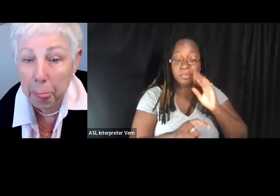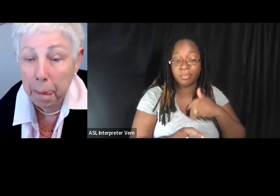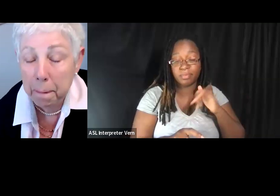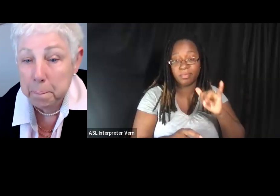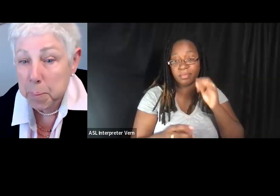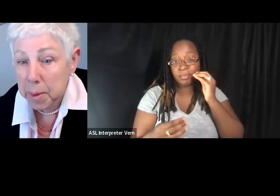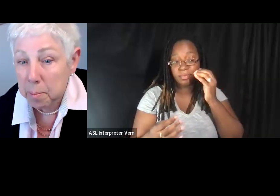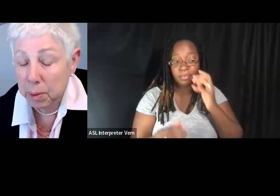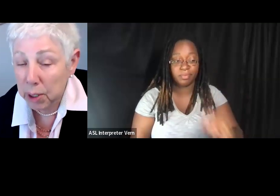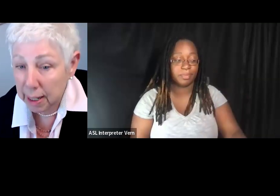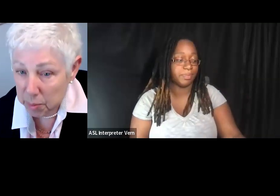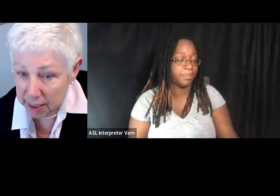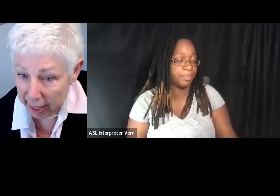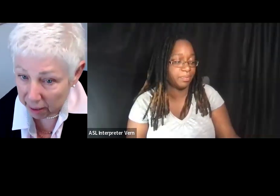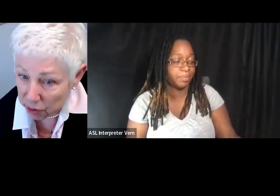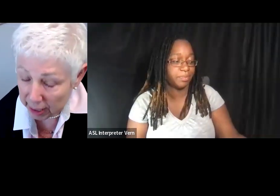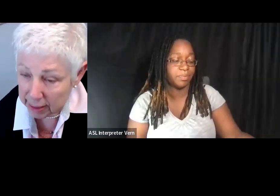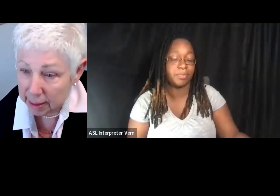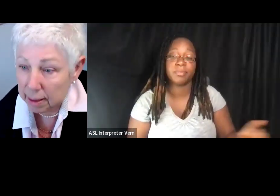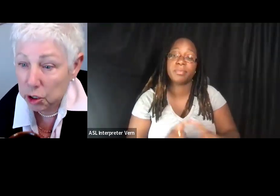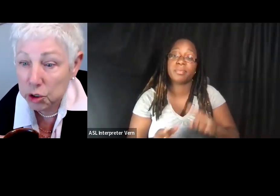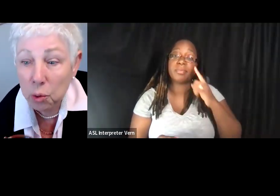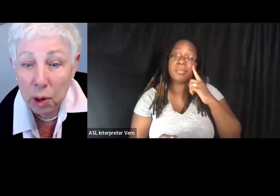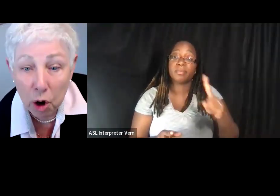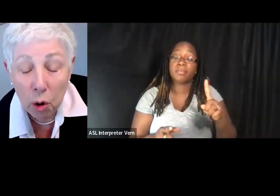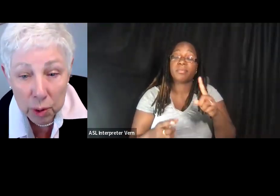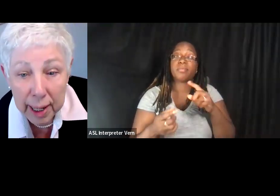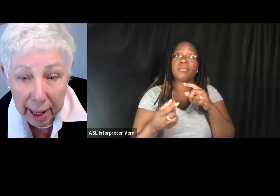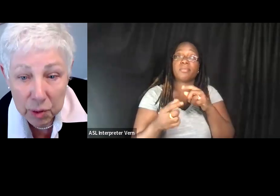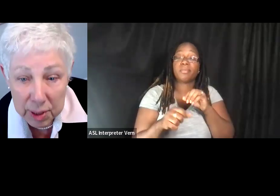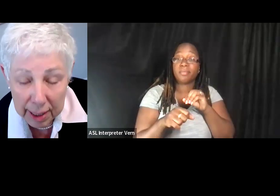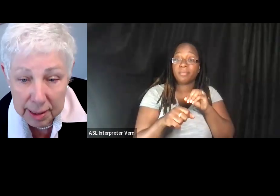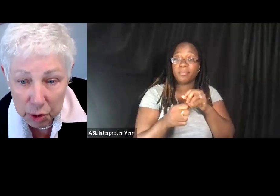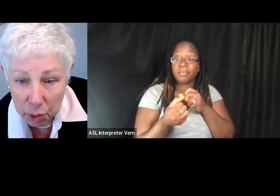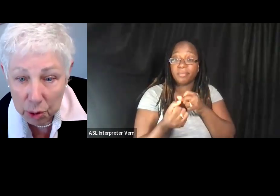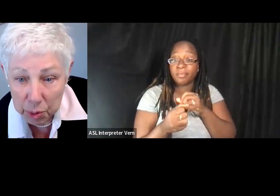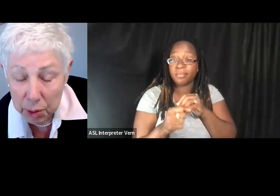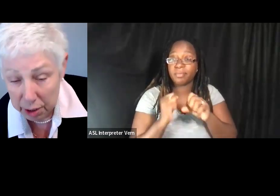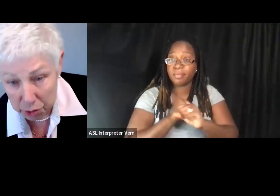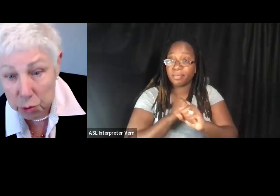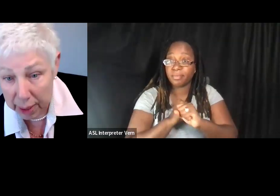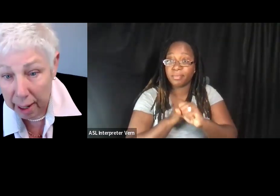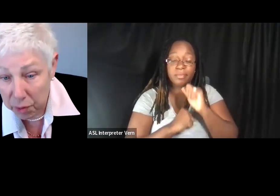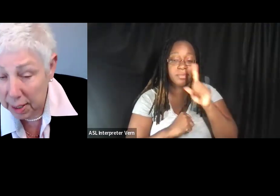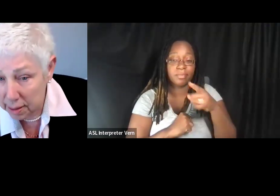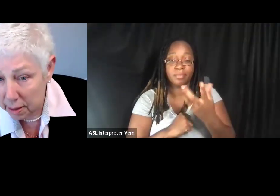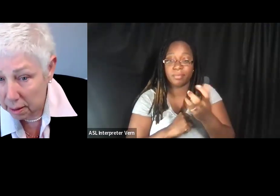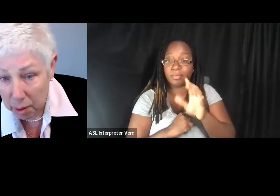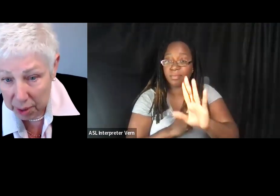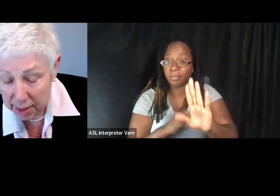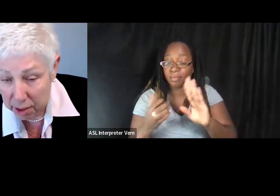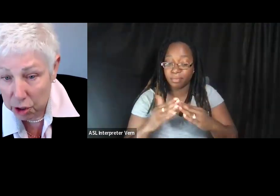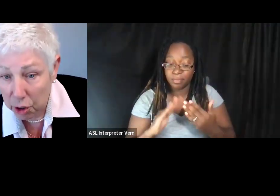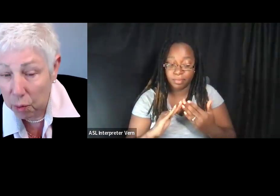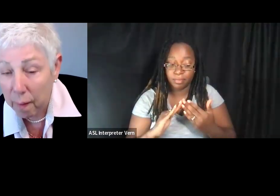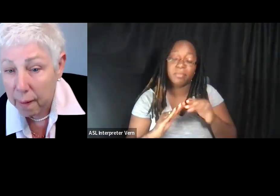you. But when it comes to advertising, you don't want to only advertise in your own community. You do want to advertise there. I'm